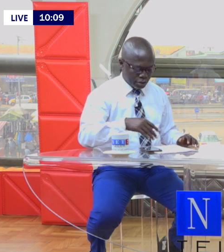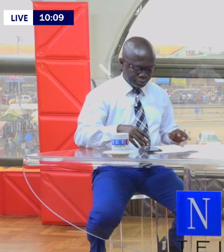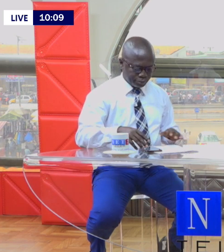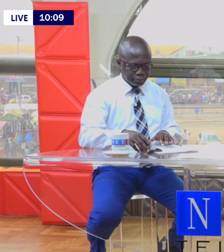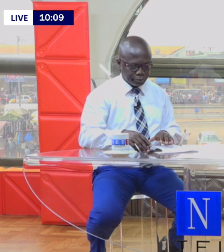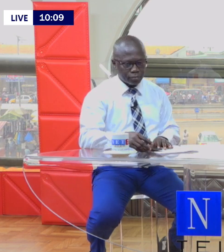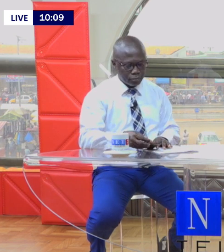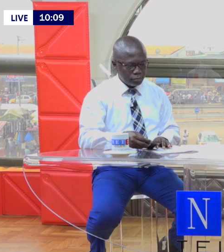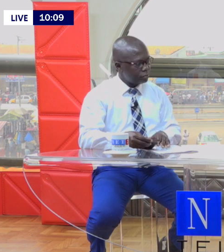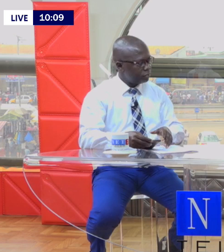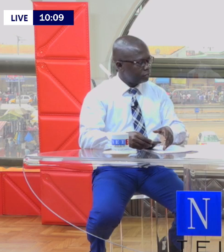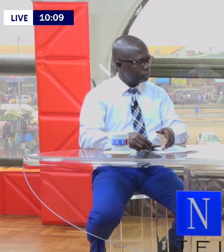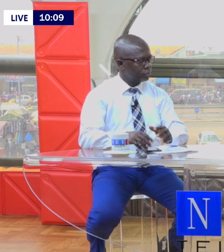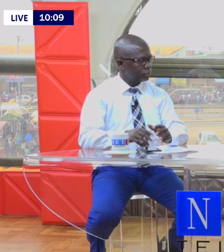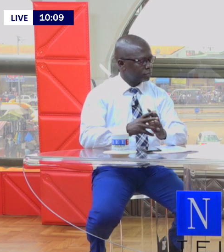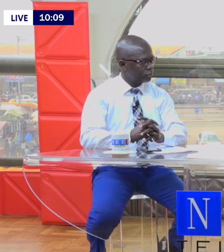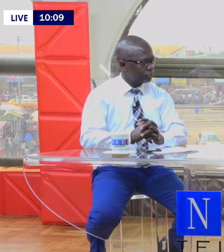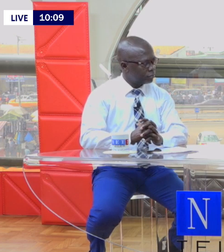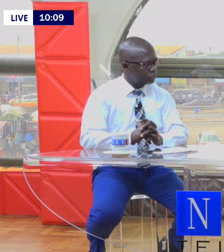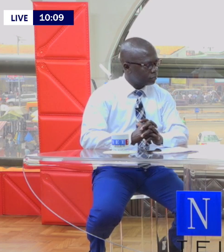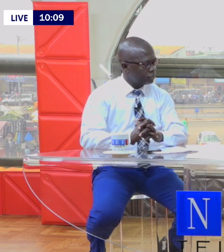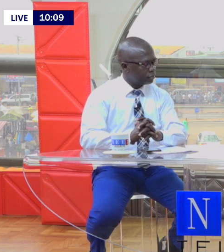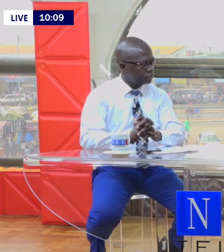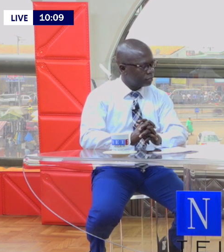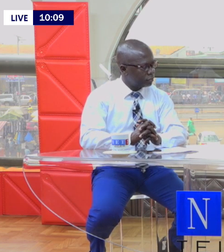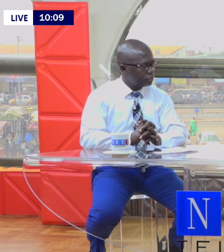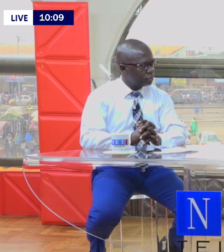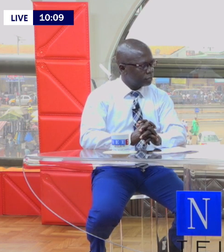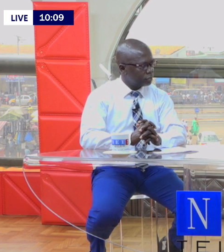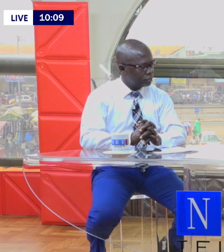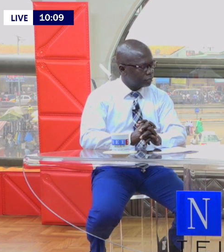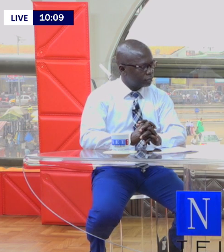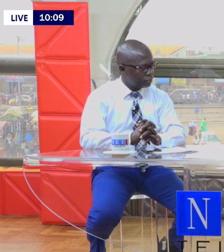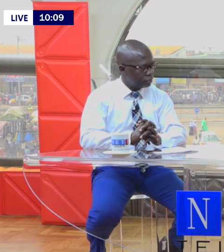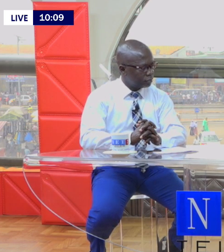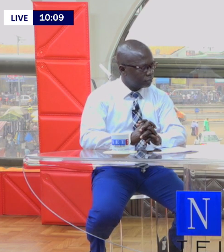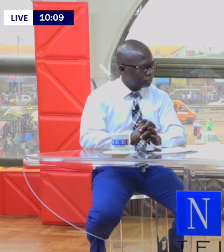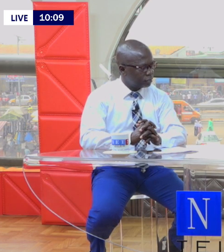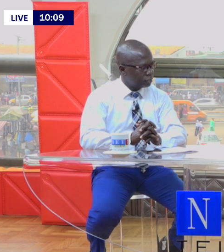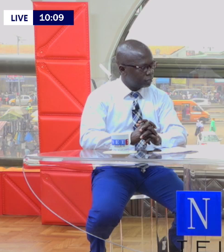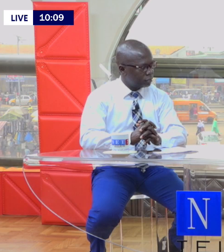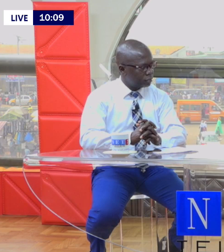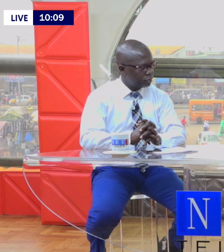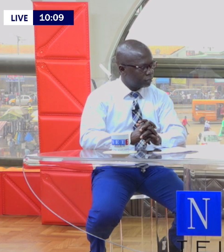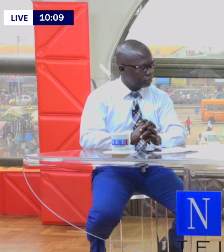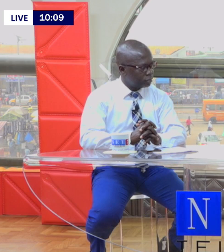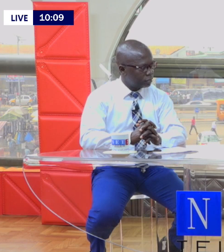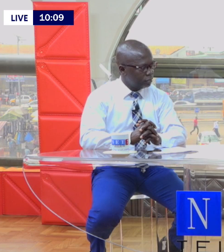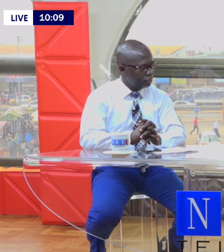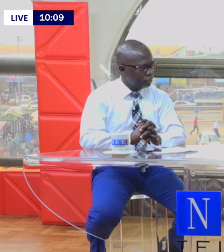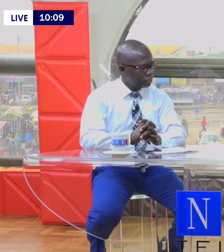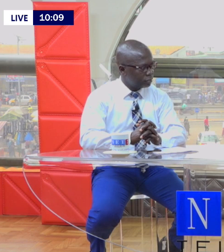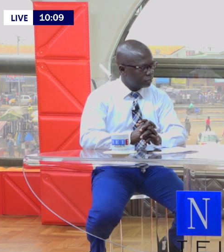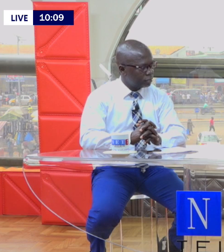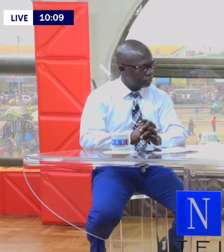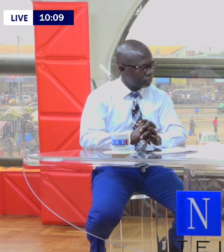na okay say yare no that so wo ho December 7 2020 about what day our constitution is